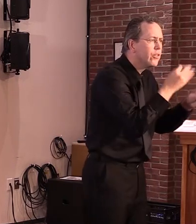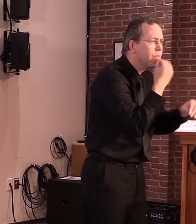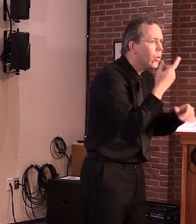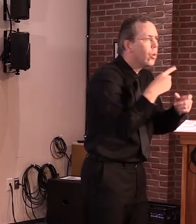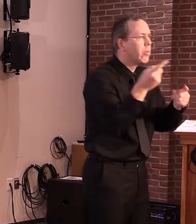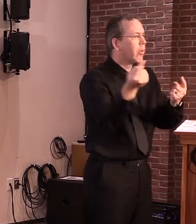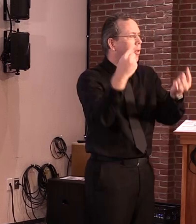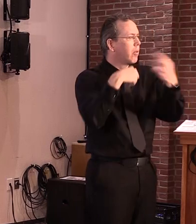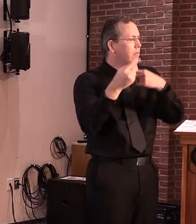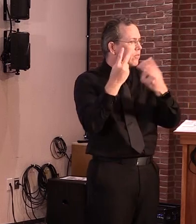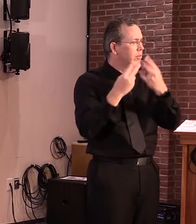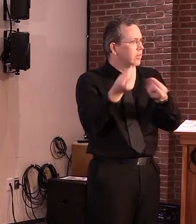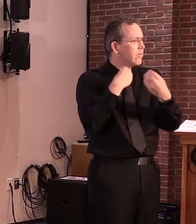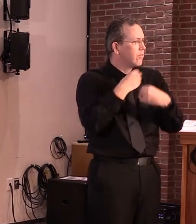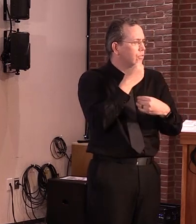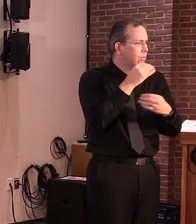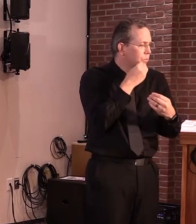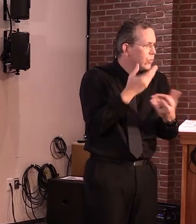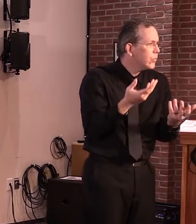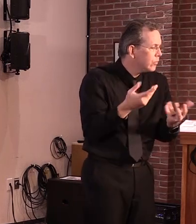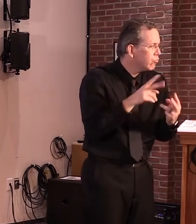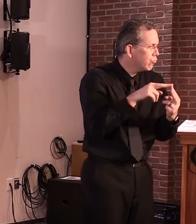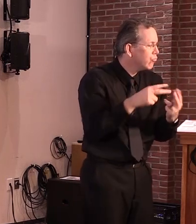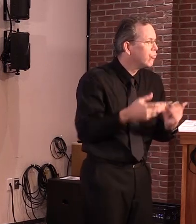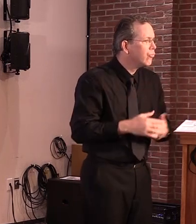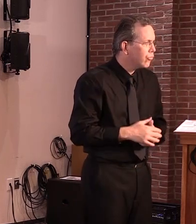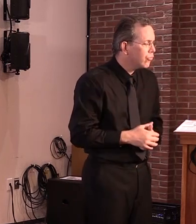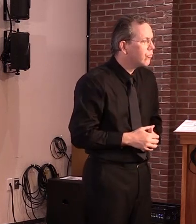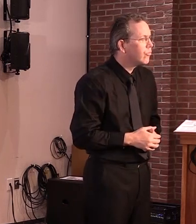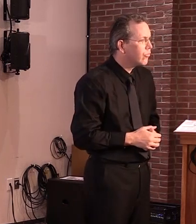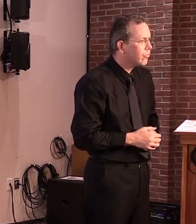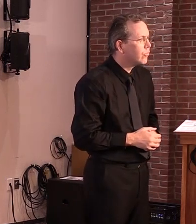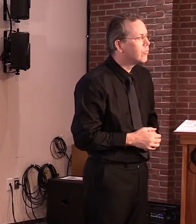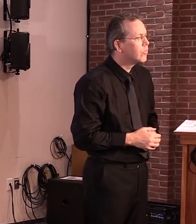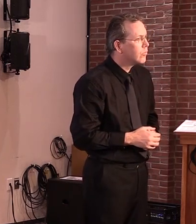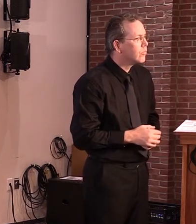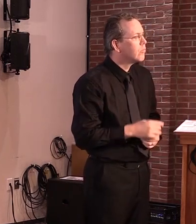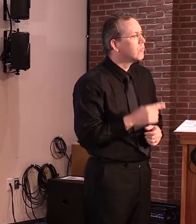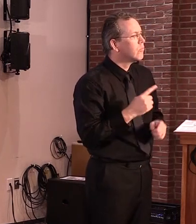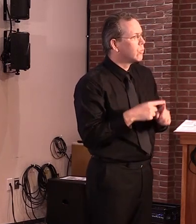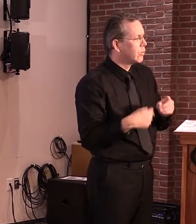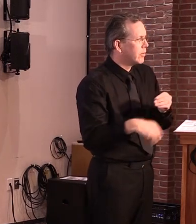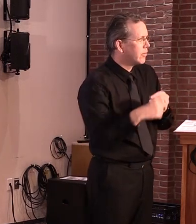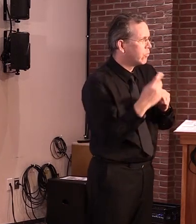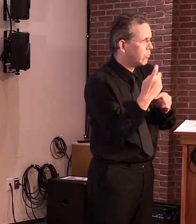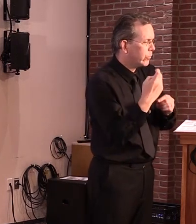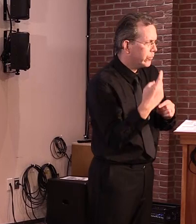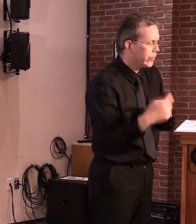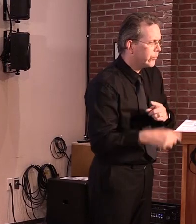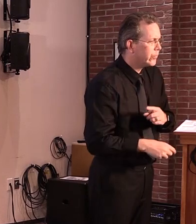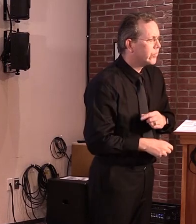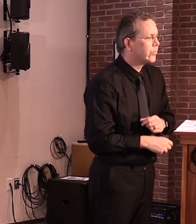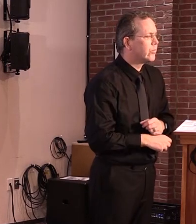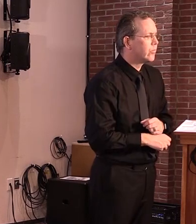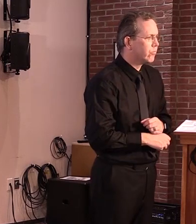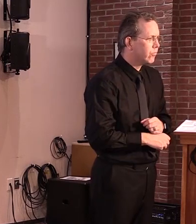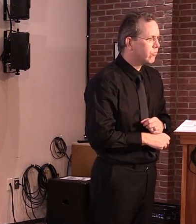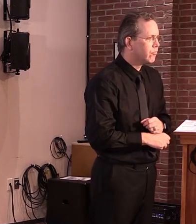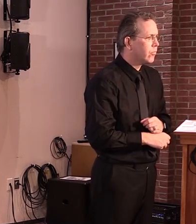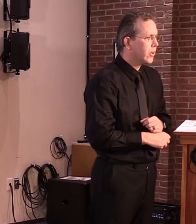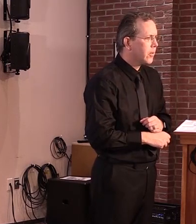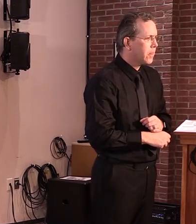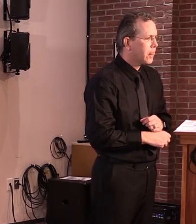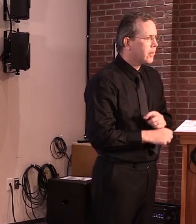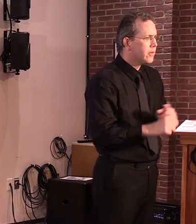The last thing is we paid particular attention as we were talking about closing